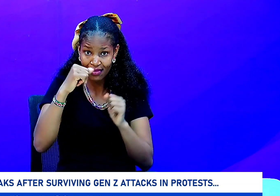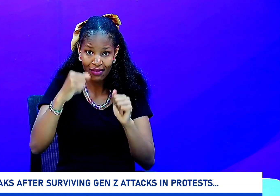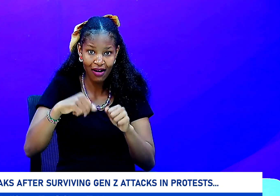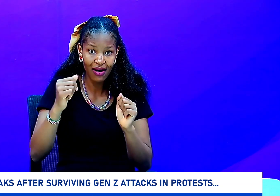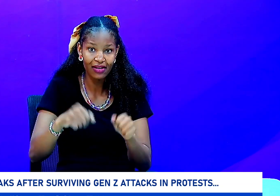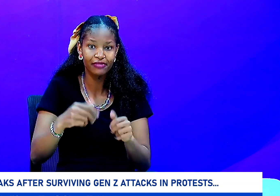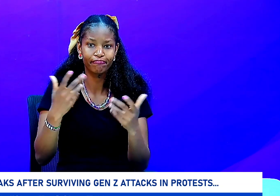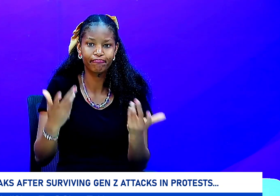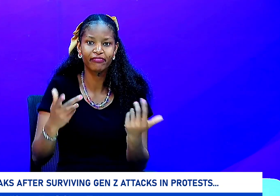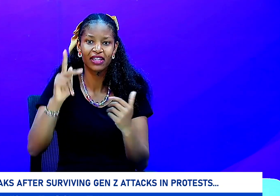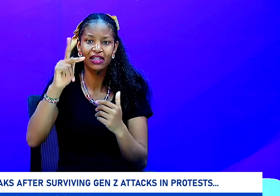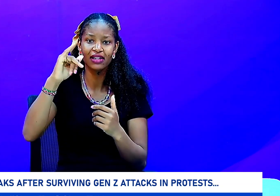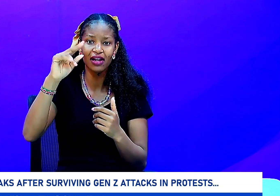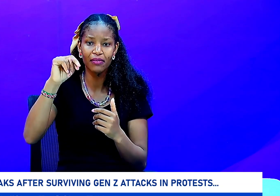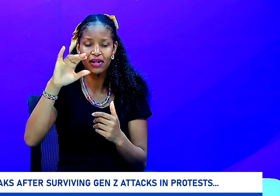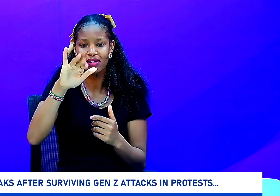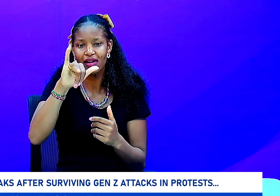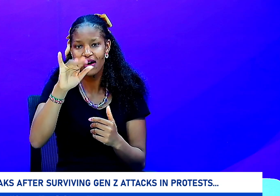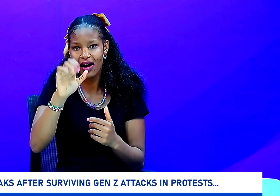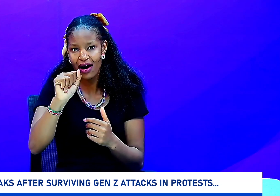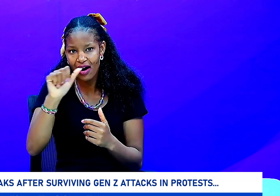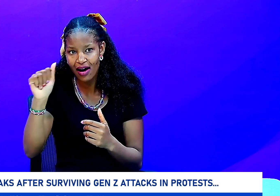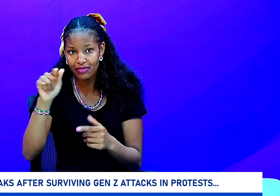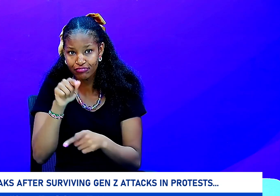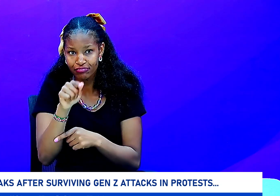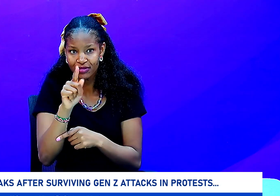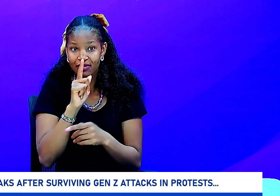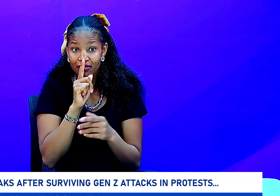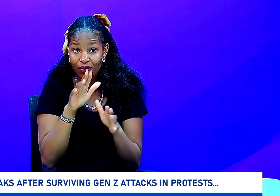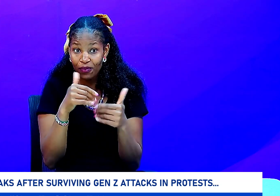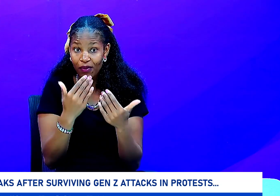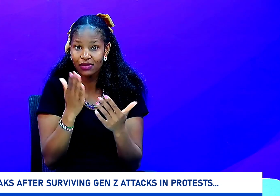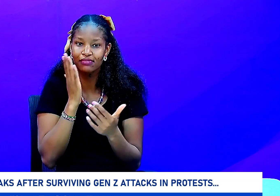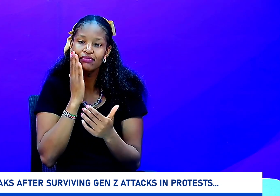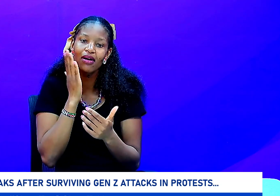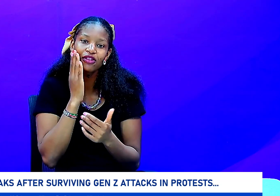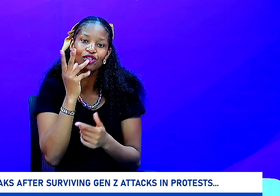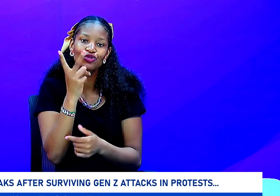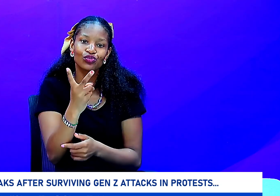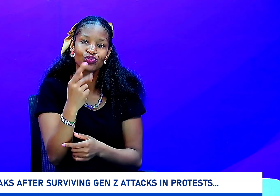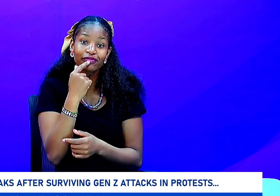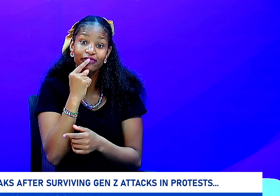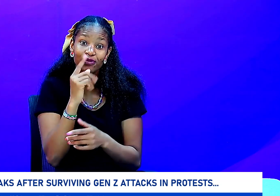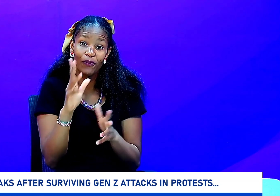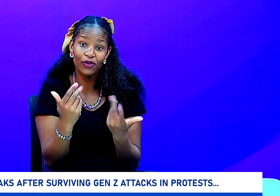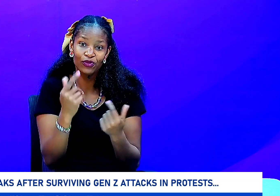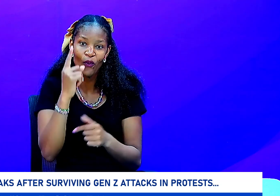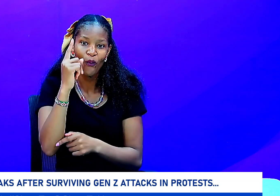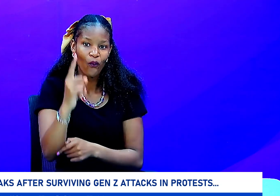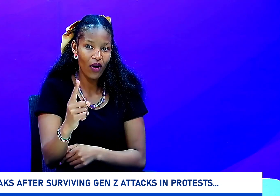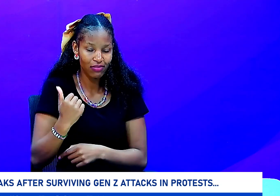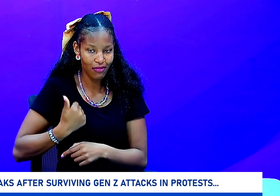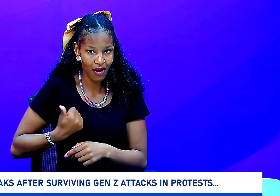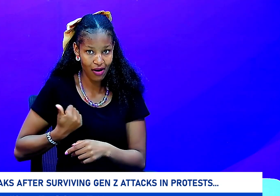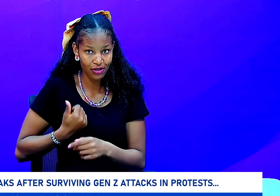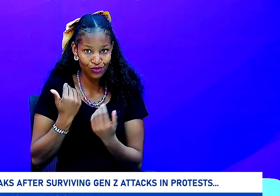The officer, Police Constable Emily Kinya, a mother of two, said that one of her children